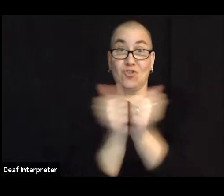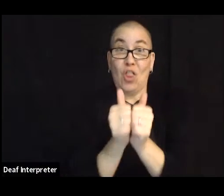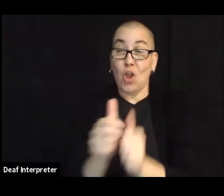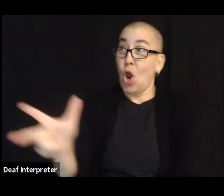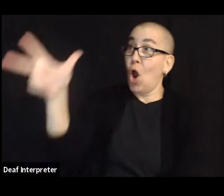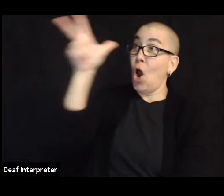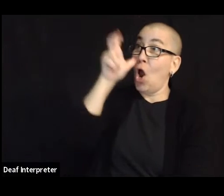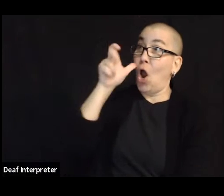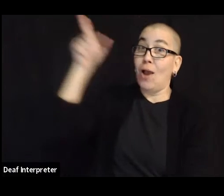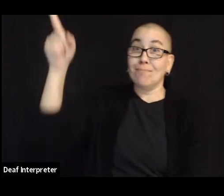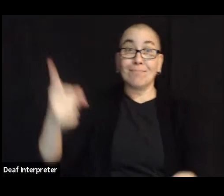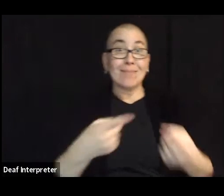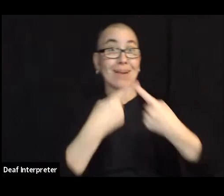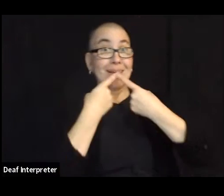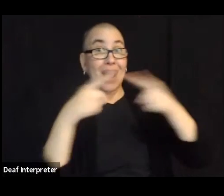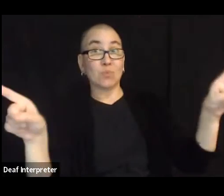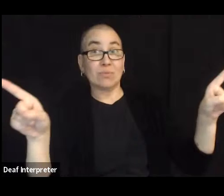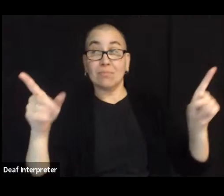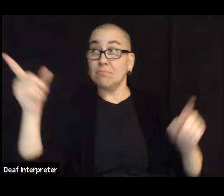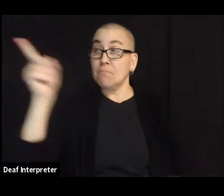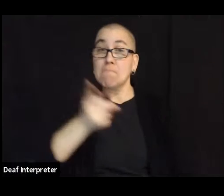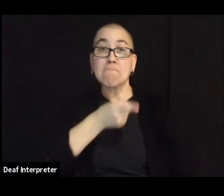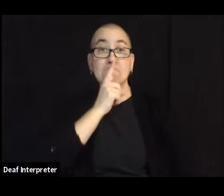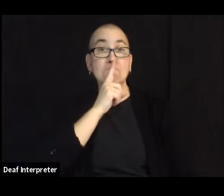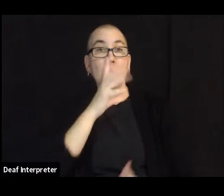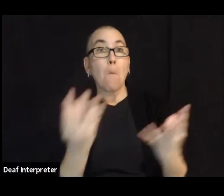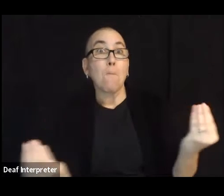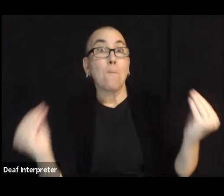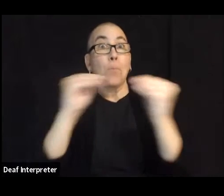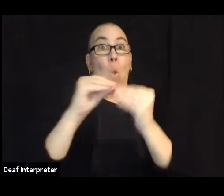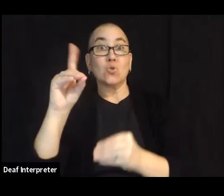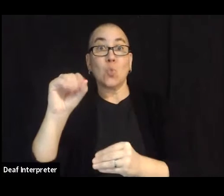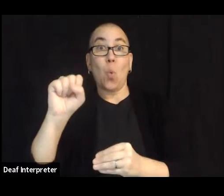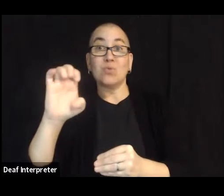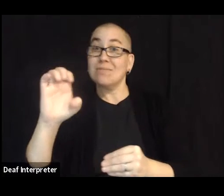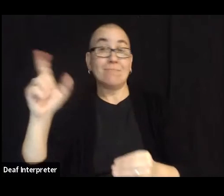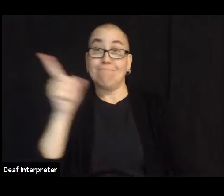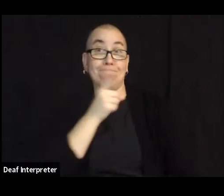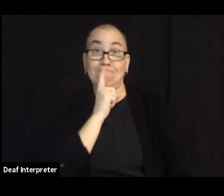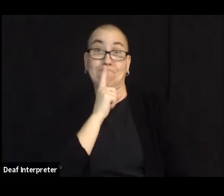in writing and have not heard anything from CDC or any of our other partners.